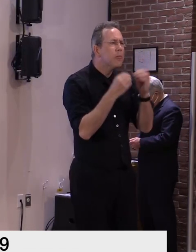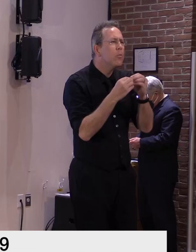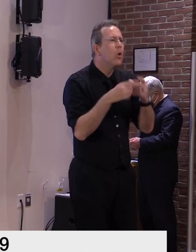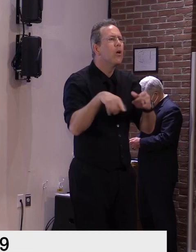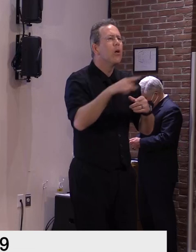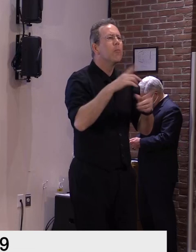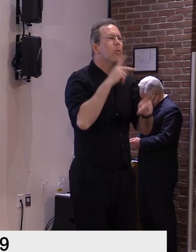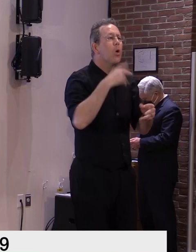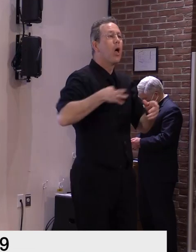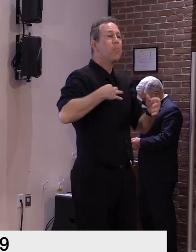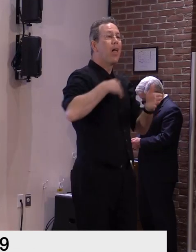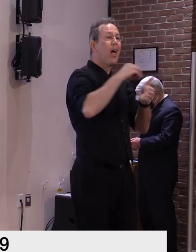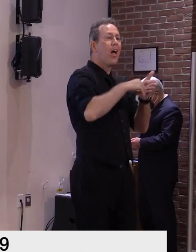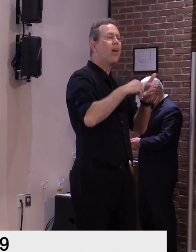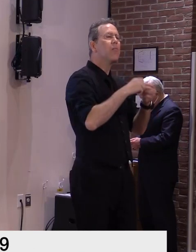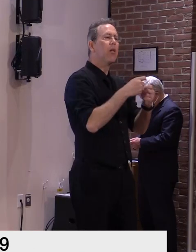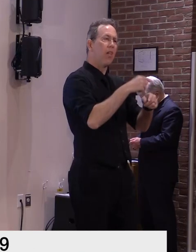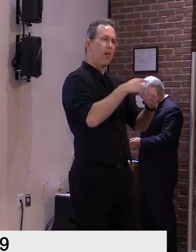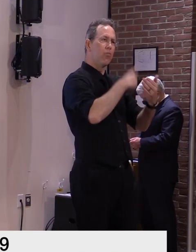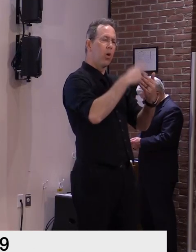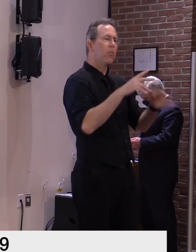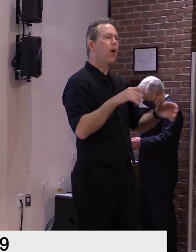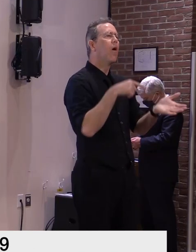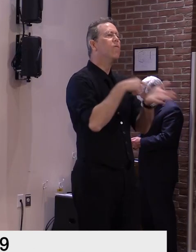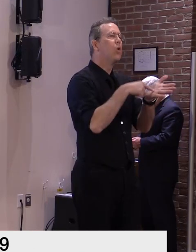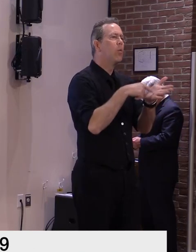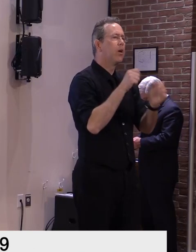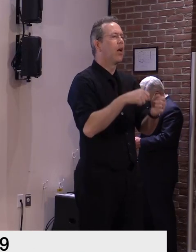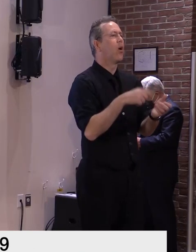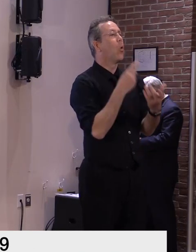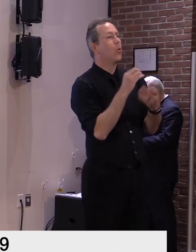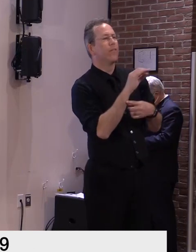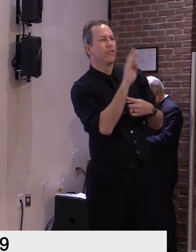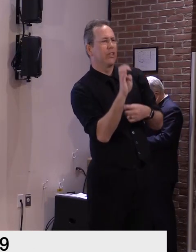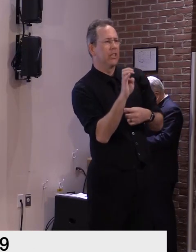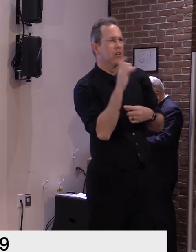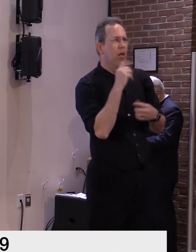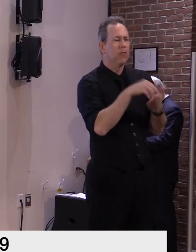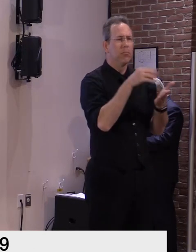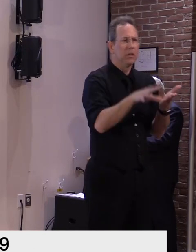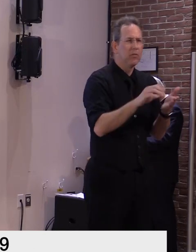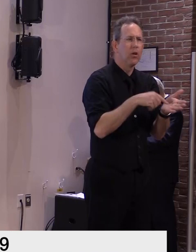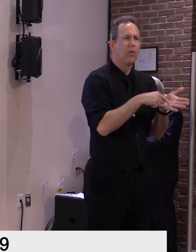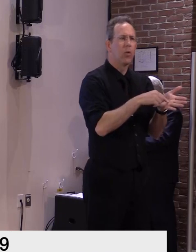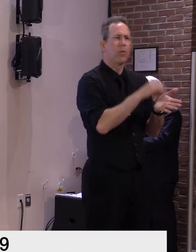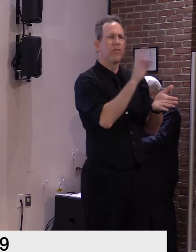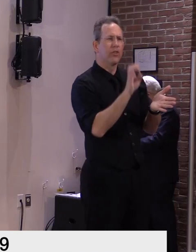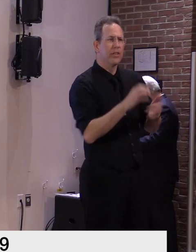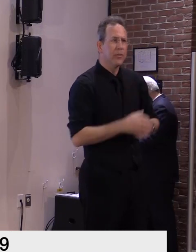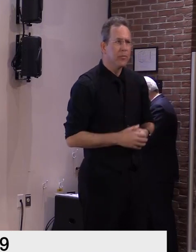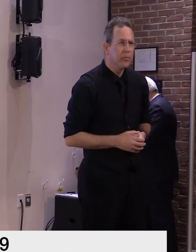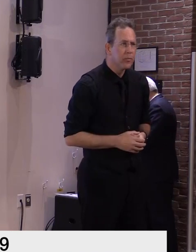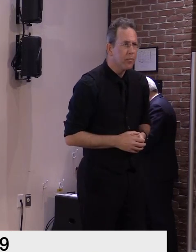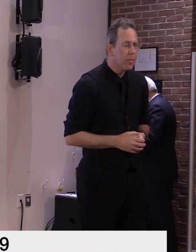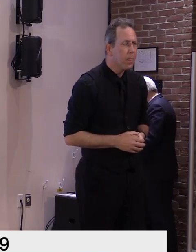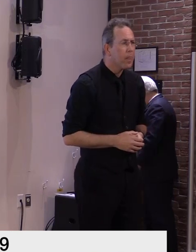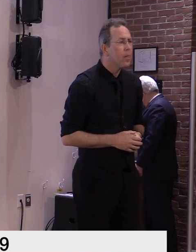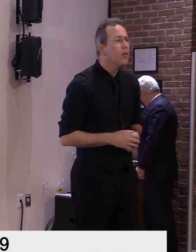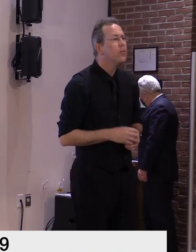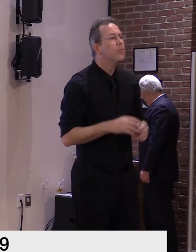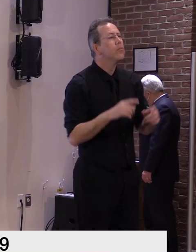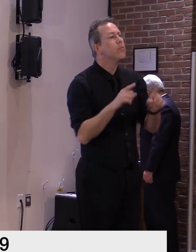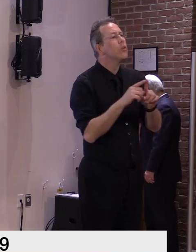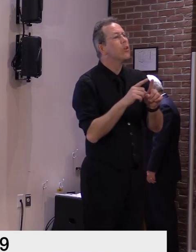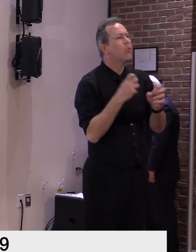families. You also heard that echoed by the two previous speakers this morning. We're also strongly encouraging and supporting